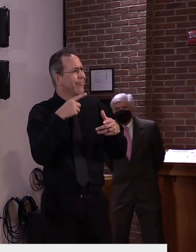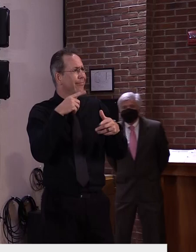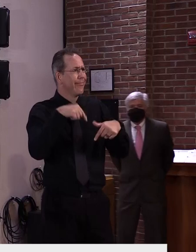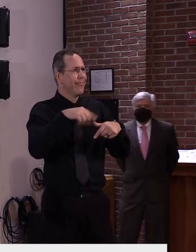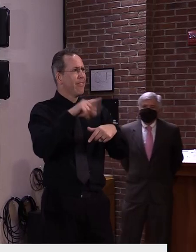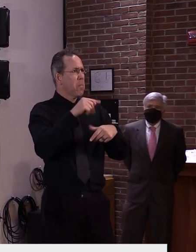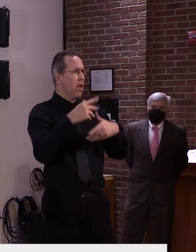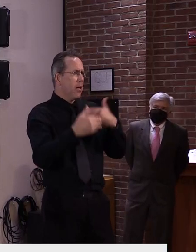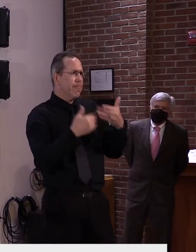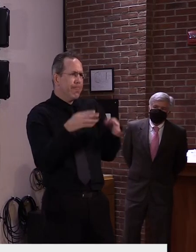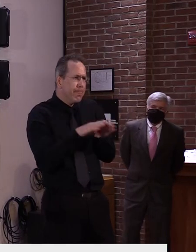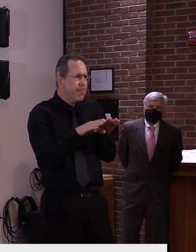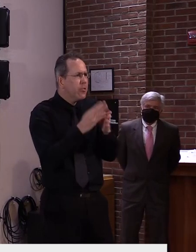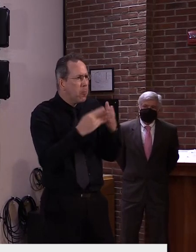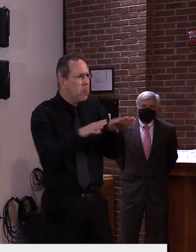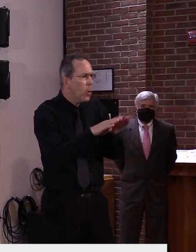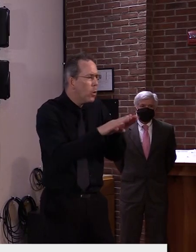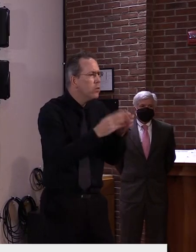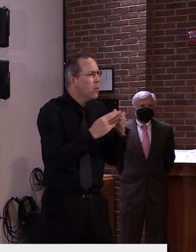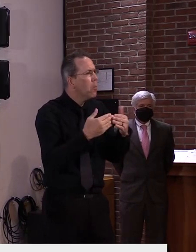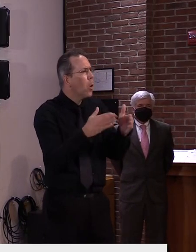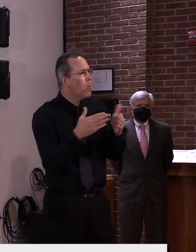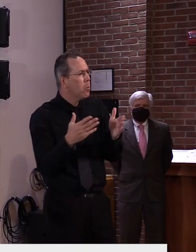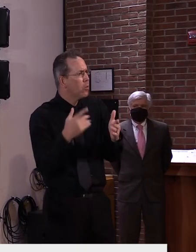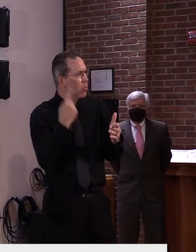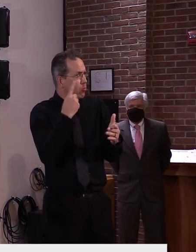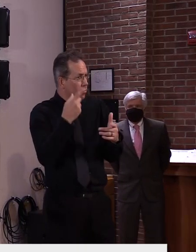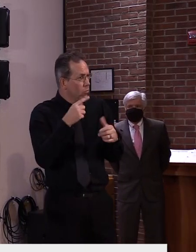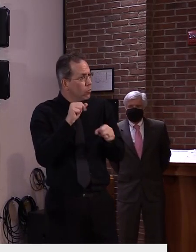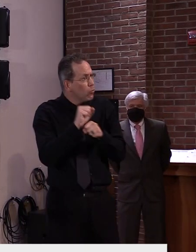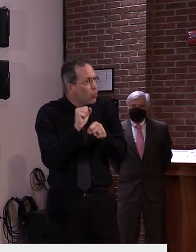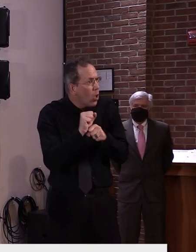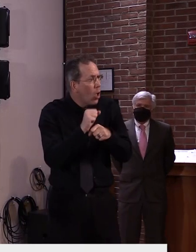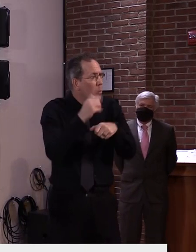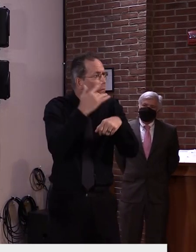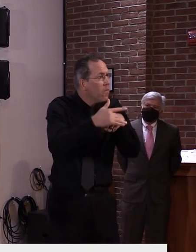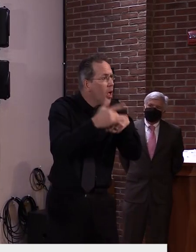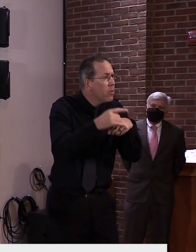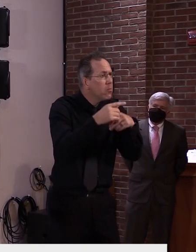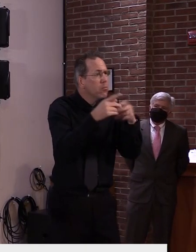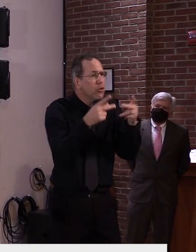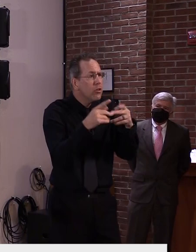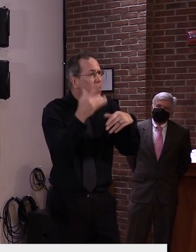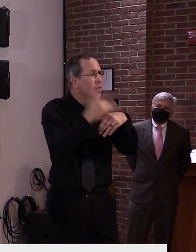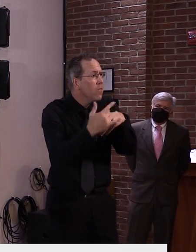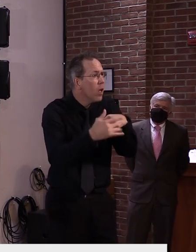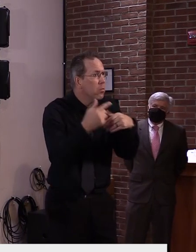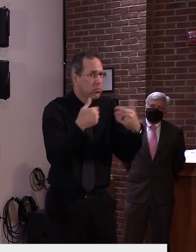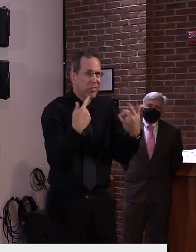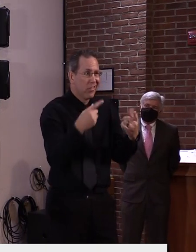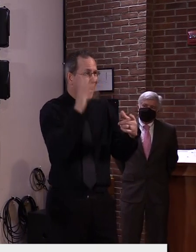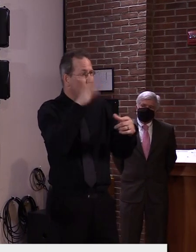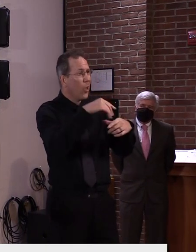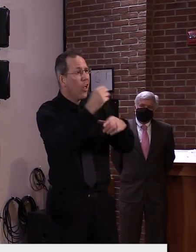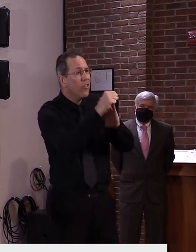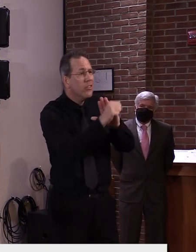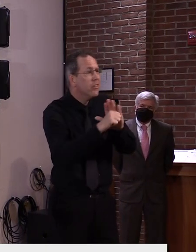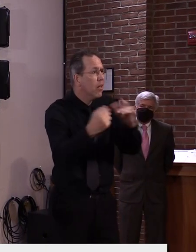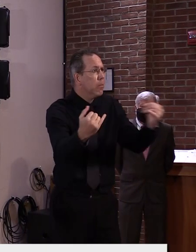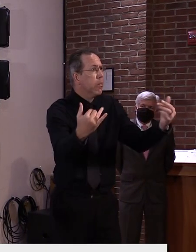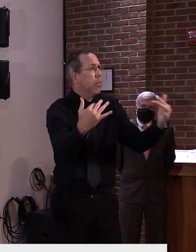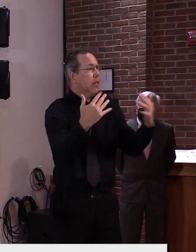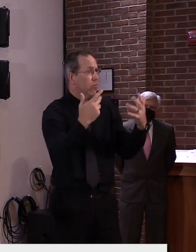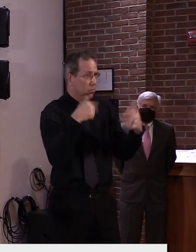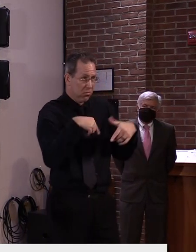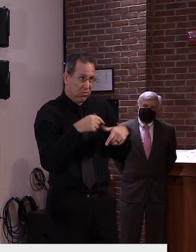the numbers that we're seeing in California, I watch their numbers on a daily basis, and about